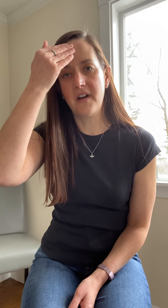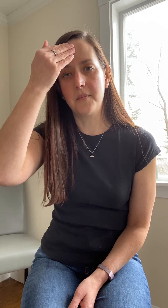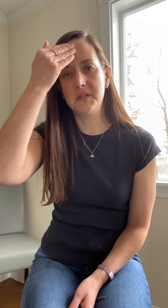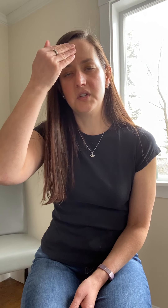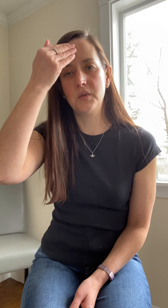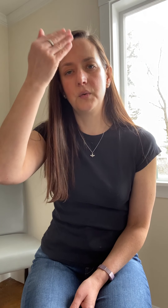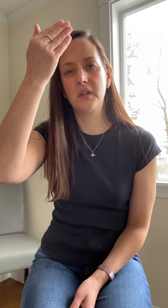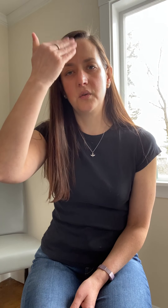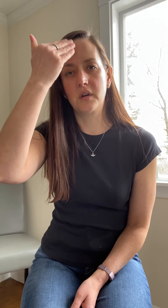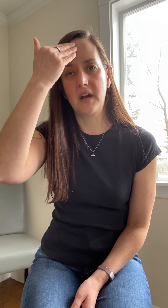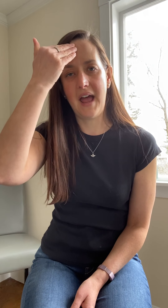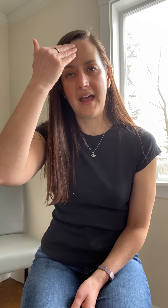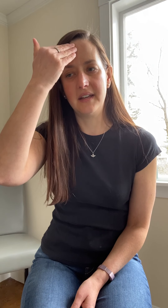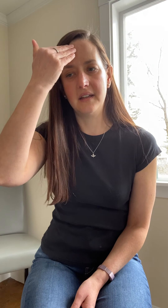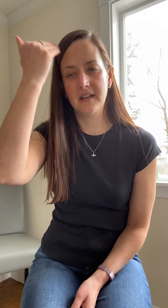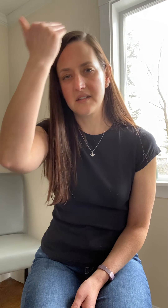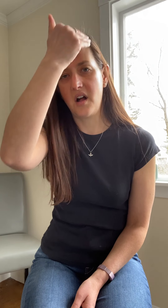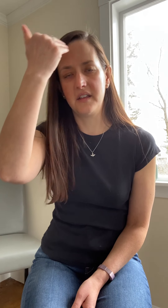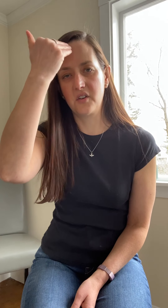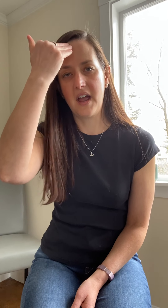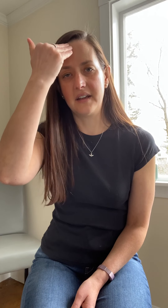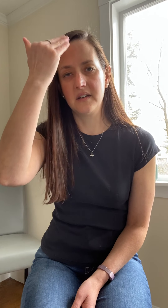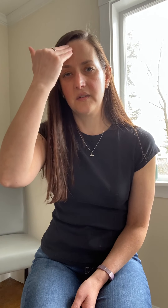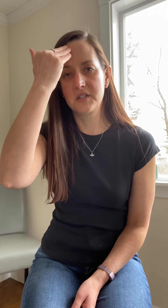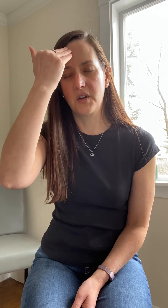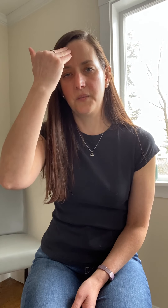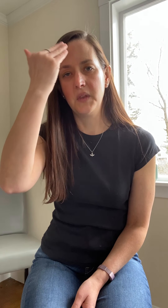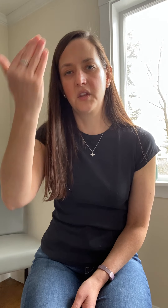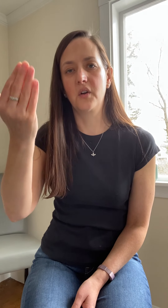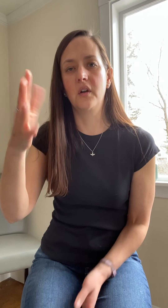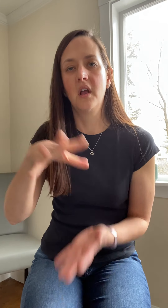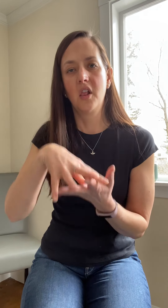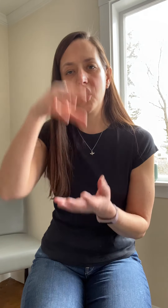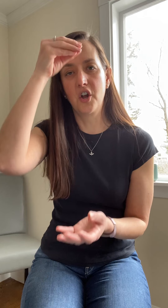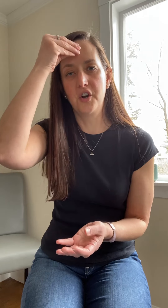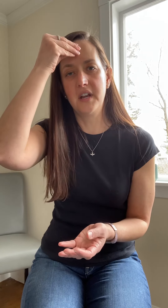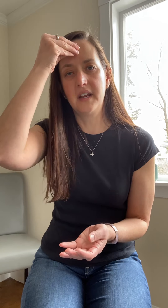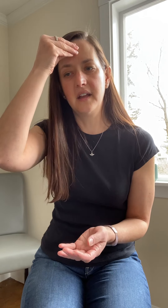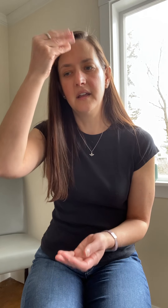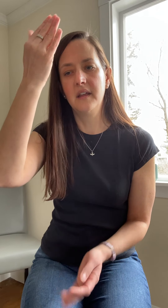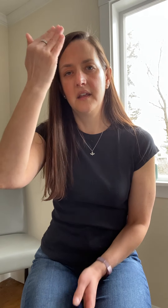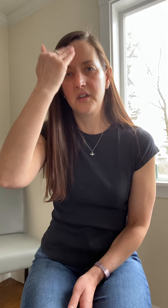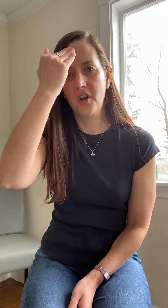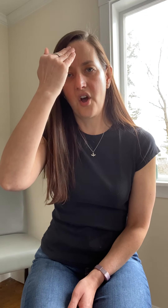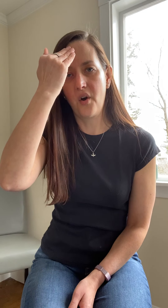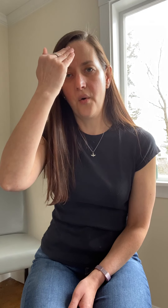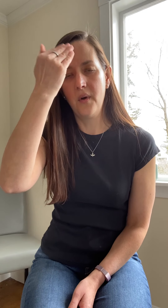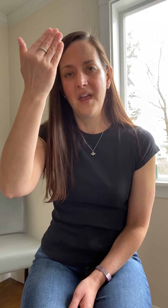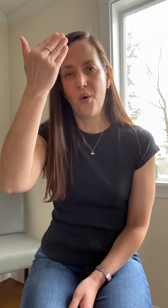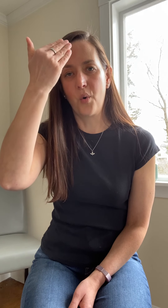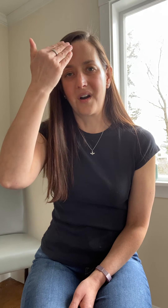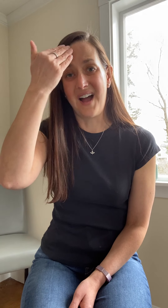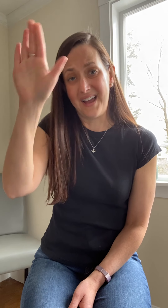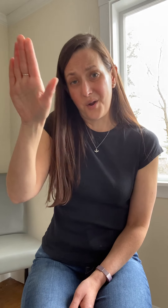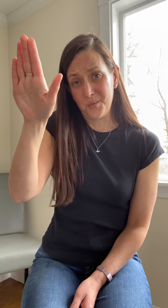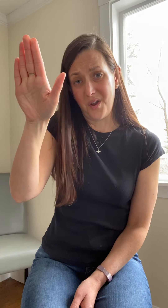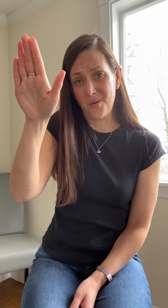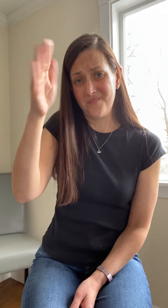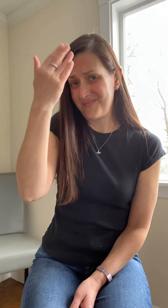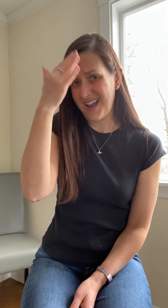up to your head. It's all in your head. So you're learning, know, or I don't know. I